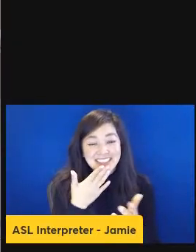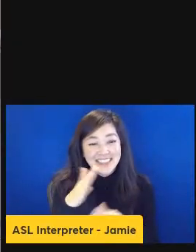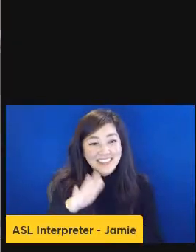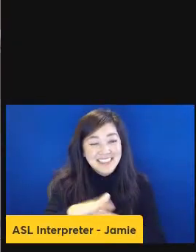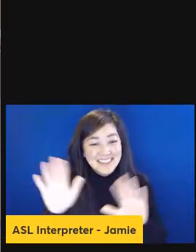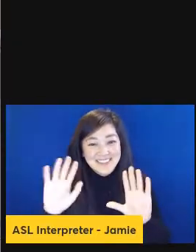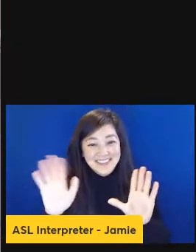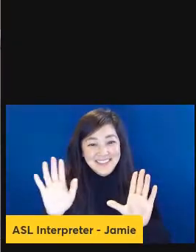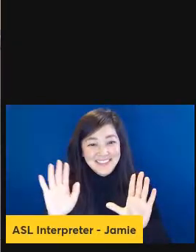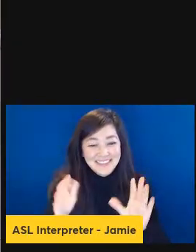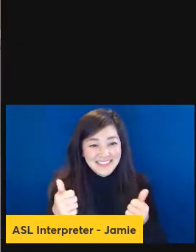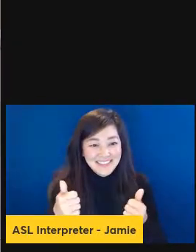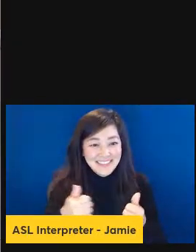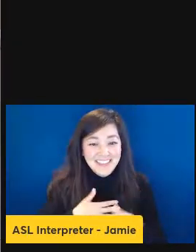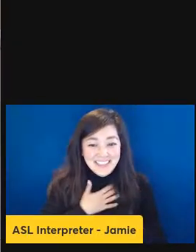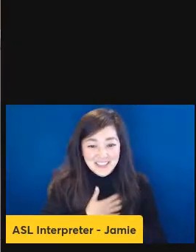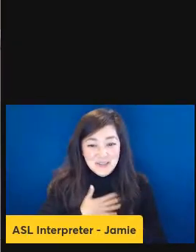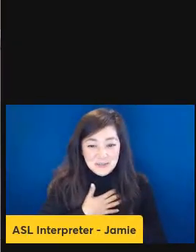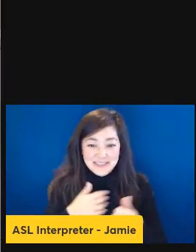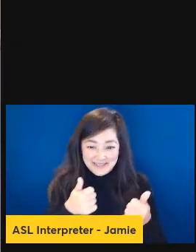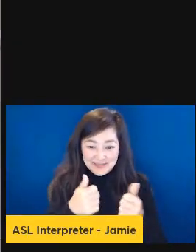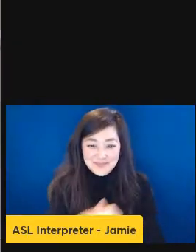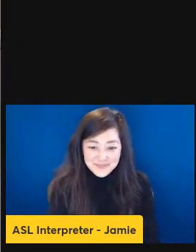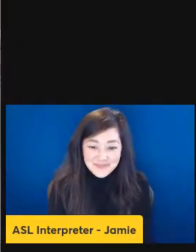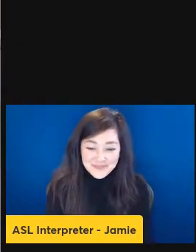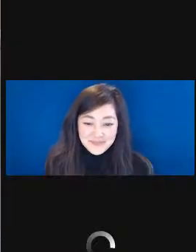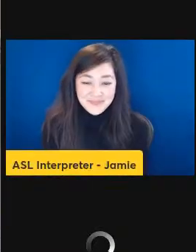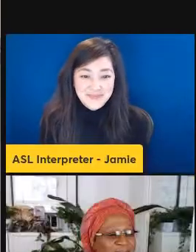everybody. Yes, please, Lana.